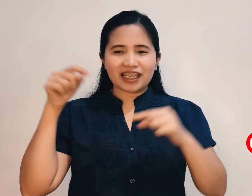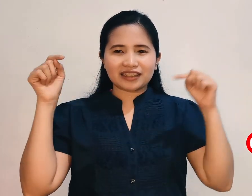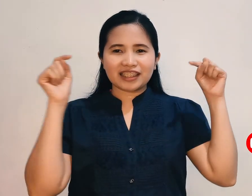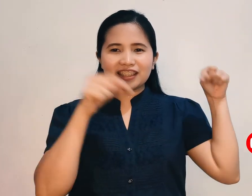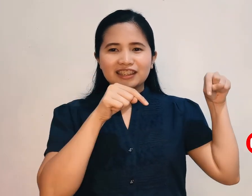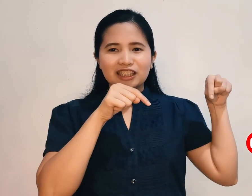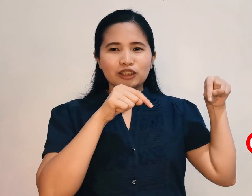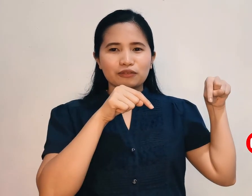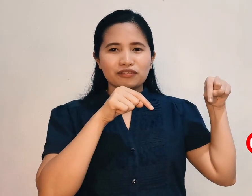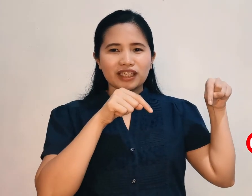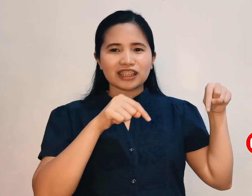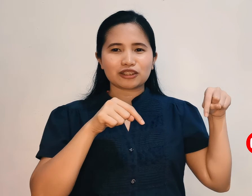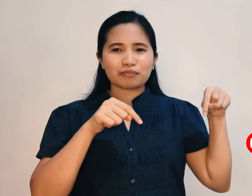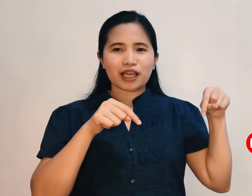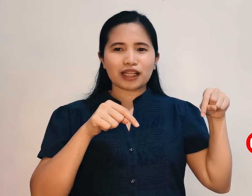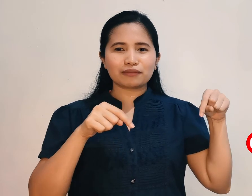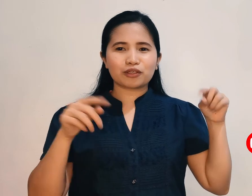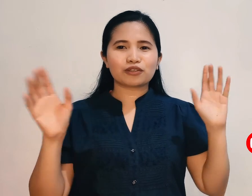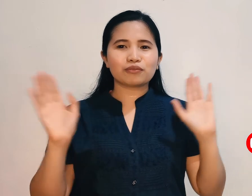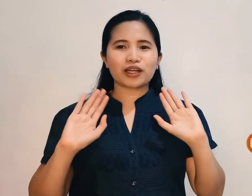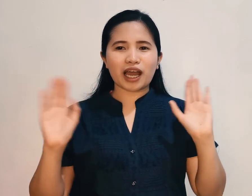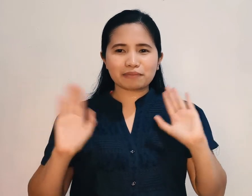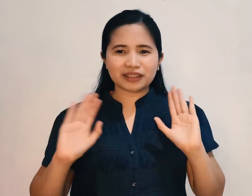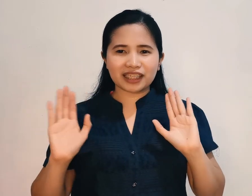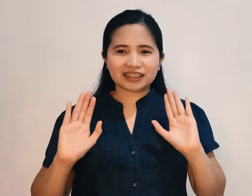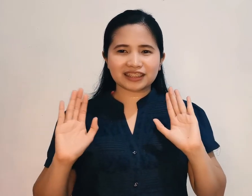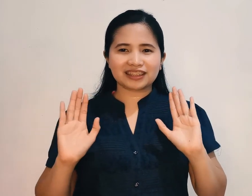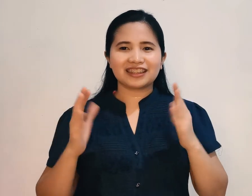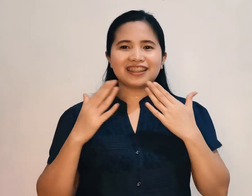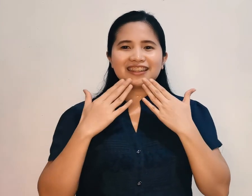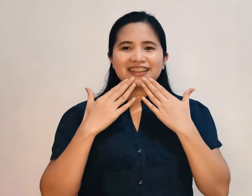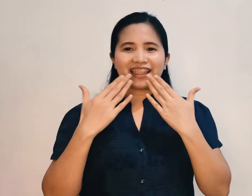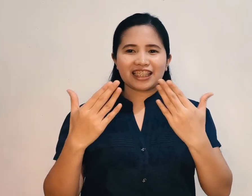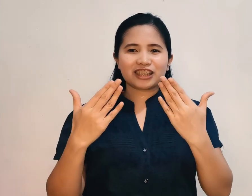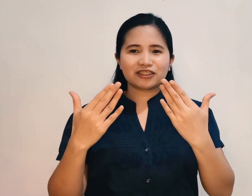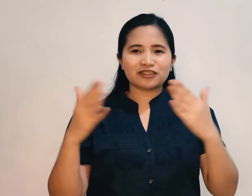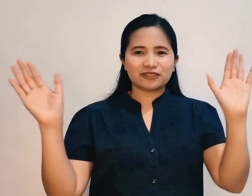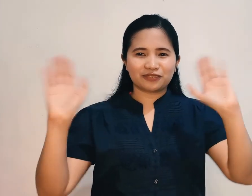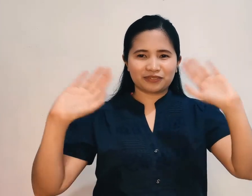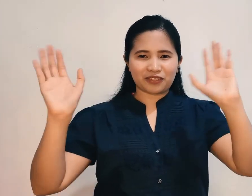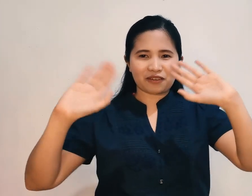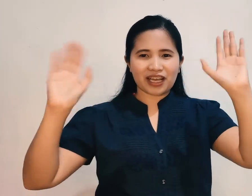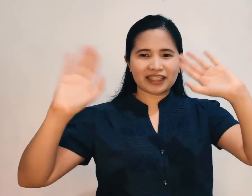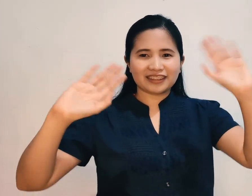And hit the notification bell for more updates. Thank you. Bye-bye.